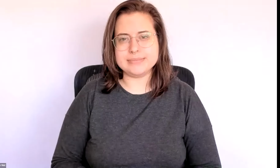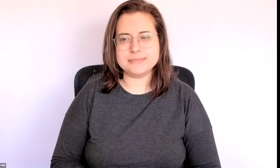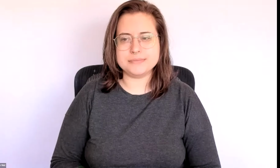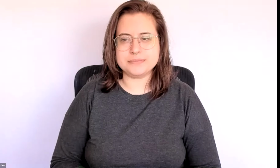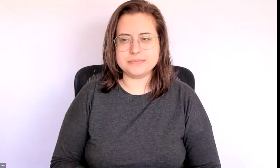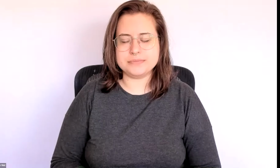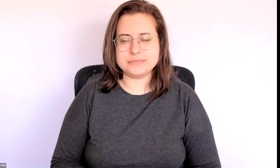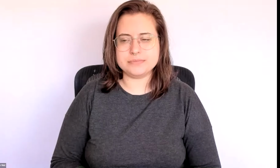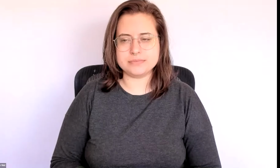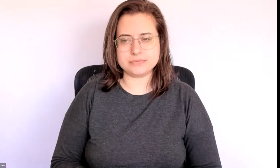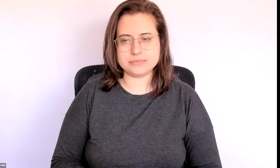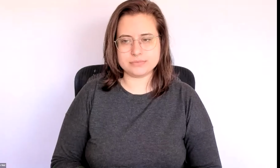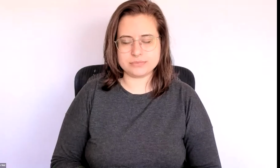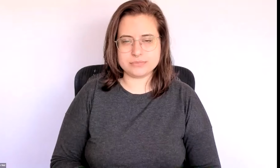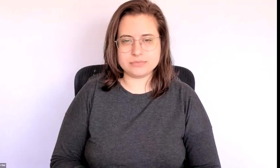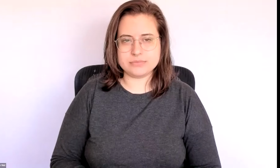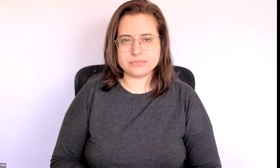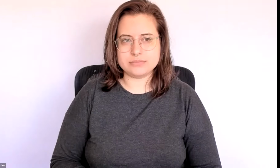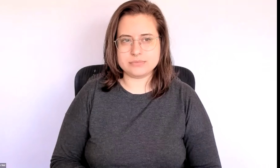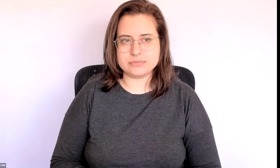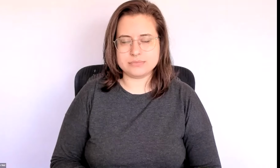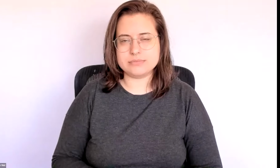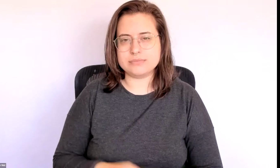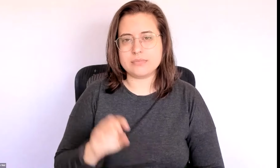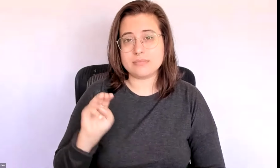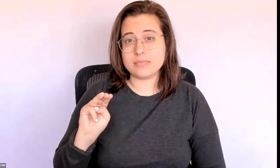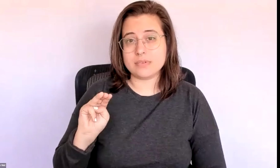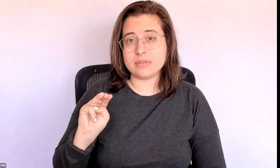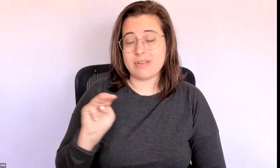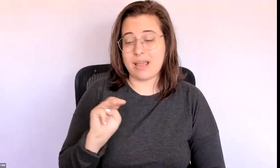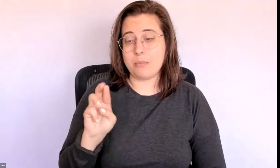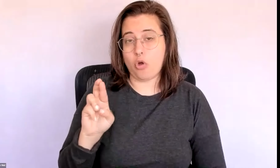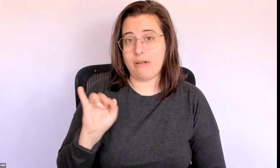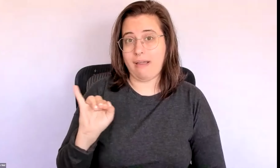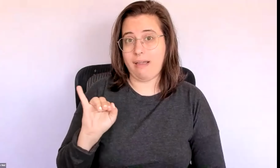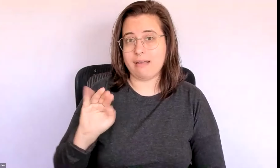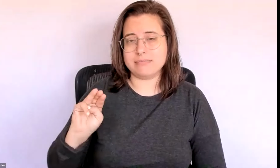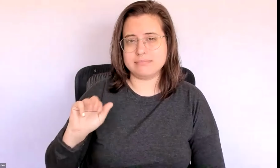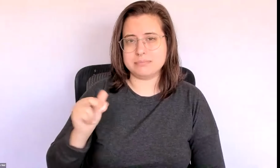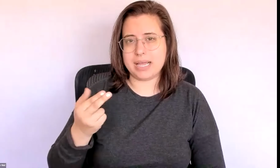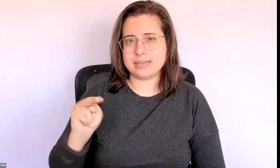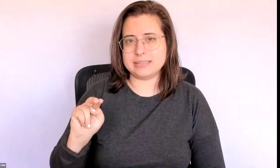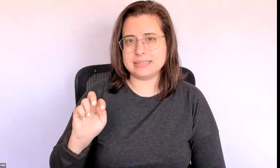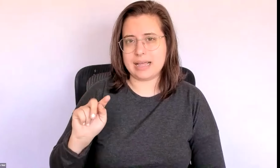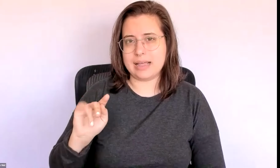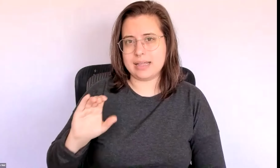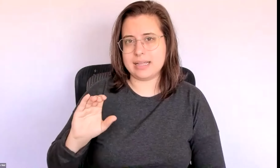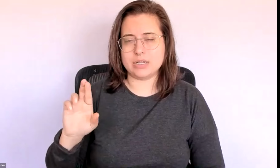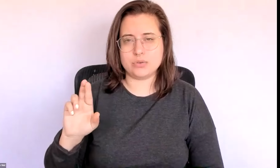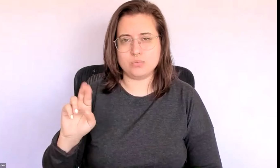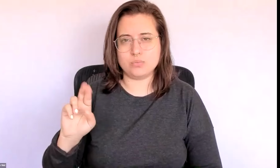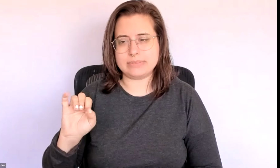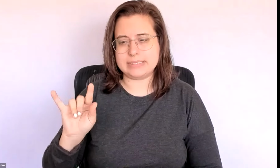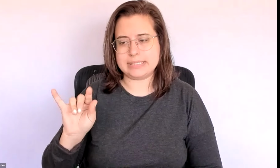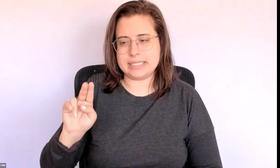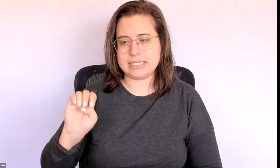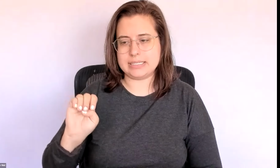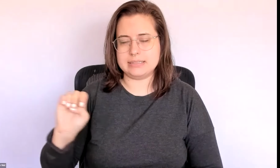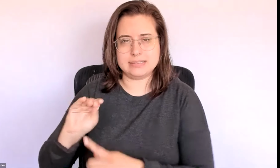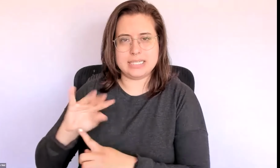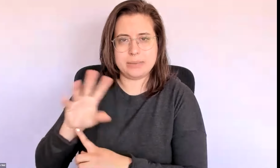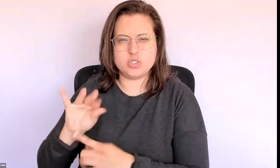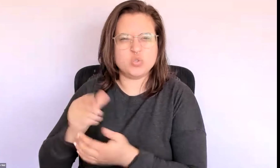Magnetic resonance imaging, also known as MRI, is one of our newer imaging